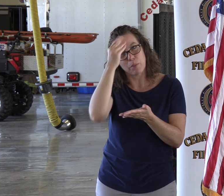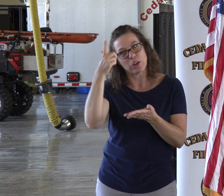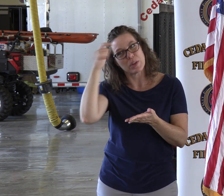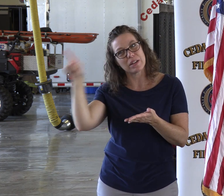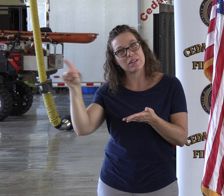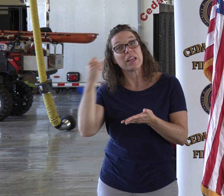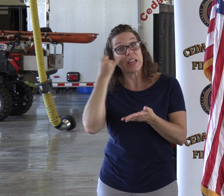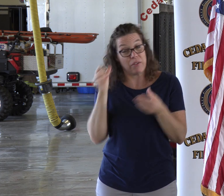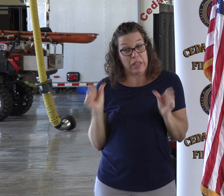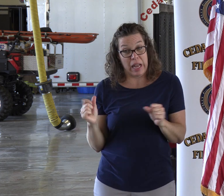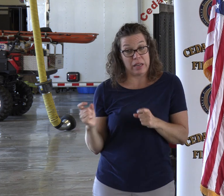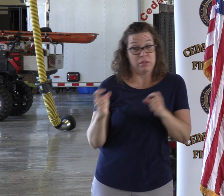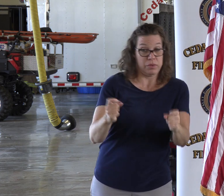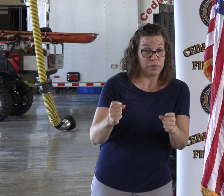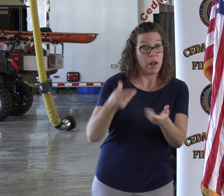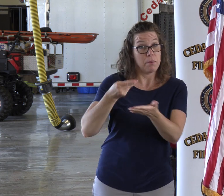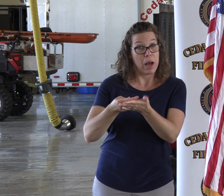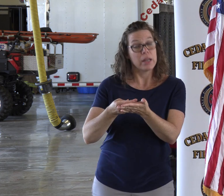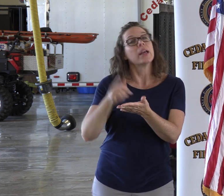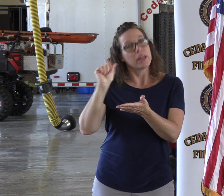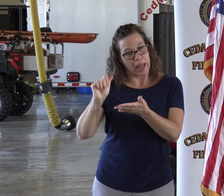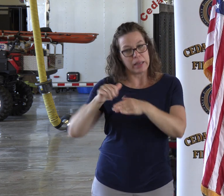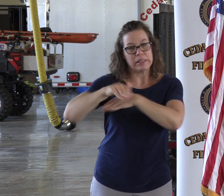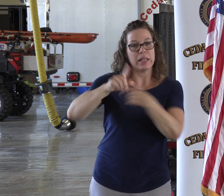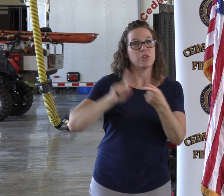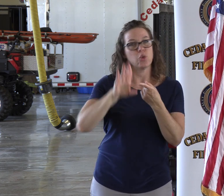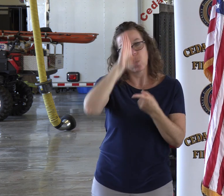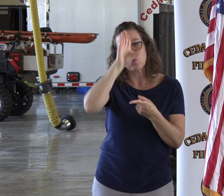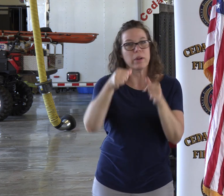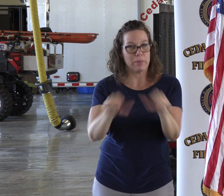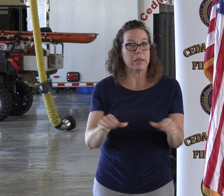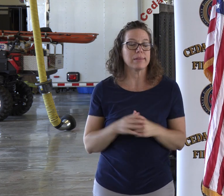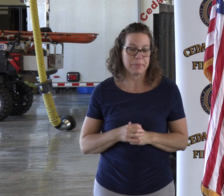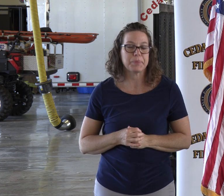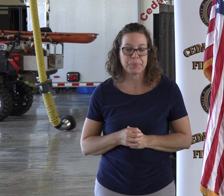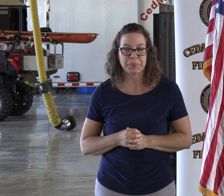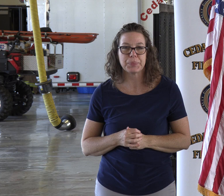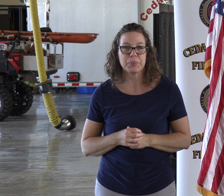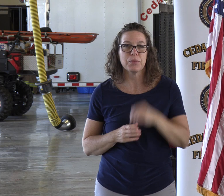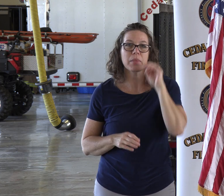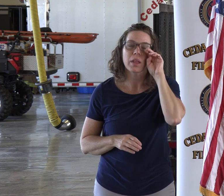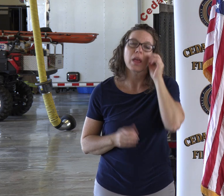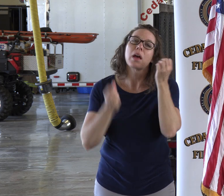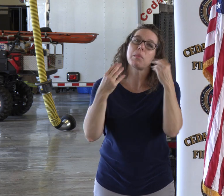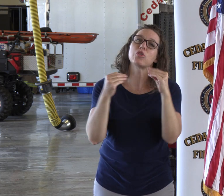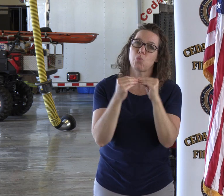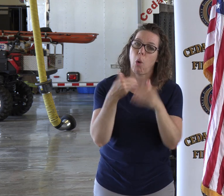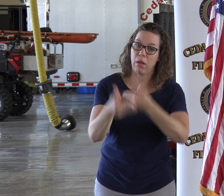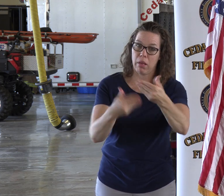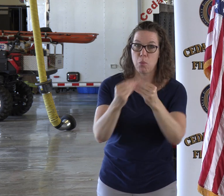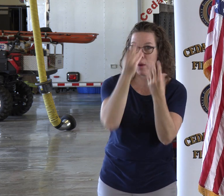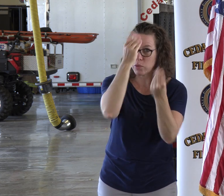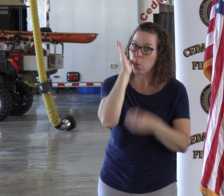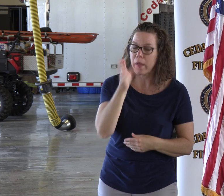that if you're eligible, they can send your assistance directly to your bank account. There's much more to do.